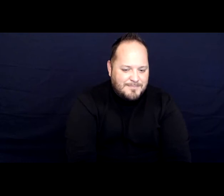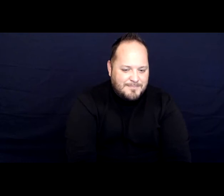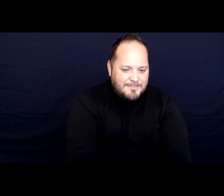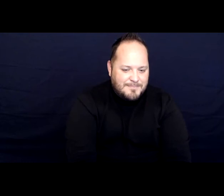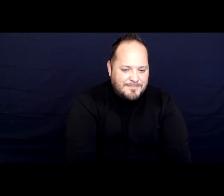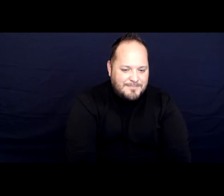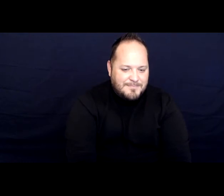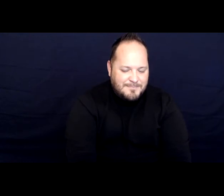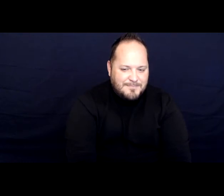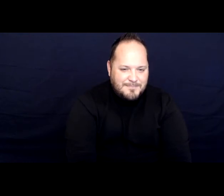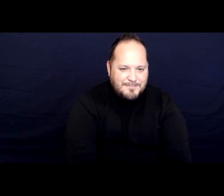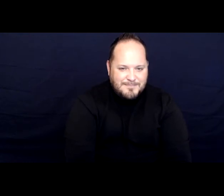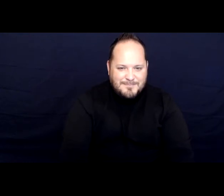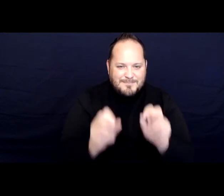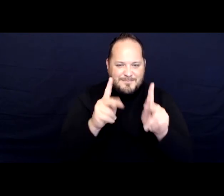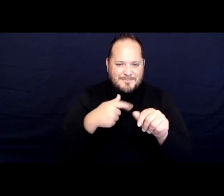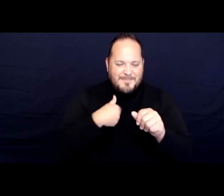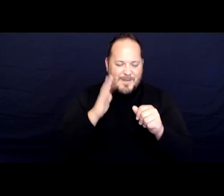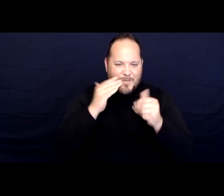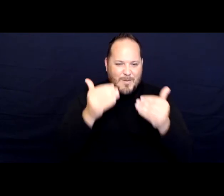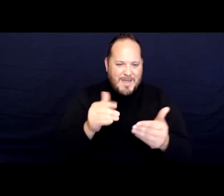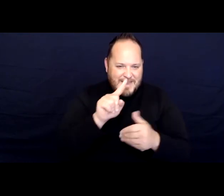Okay, I'll go ahead.